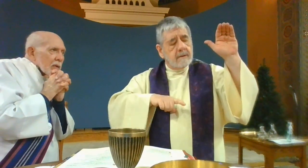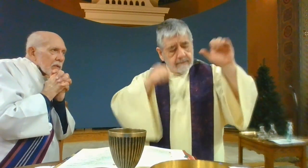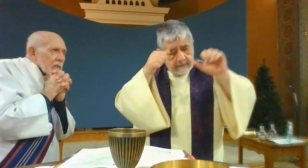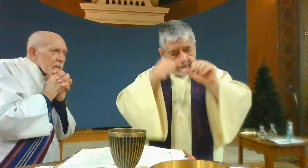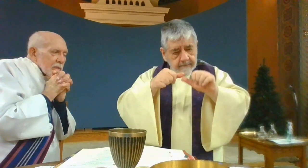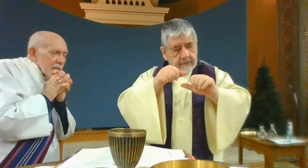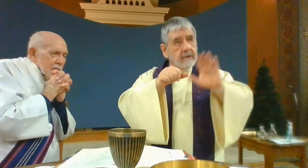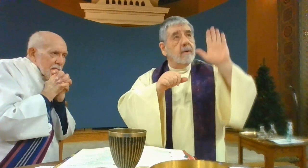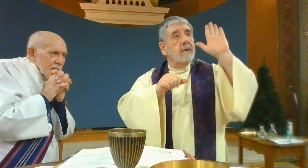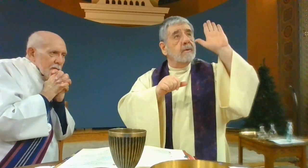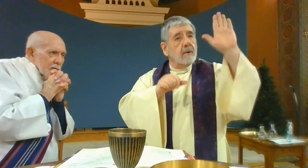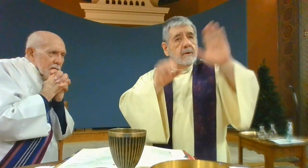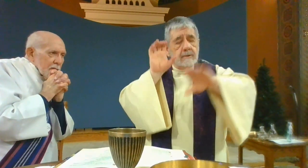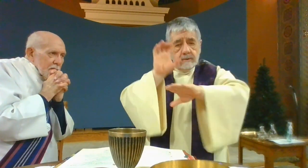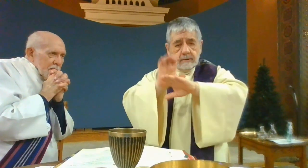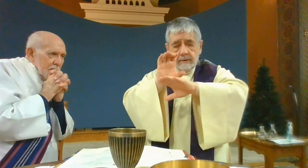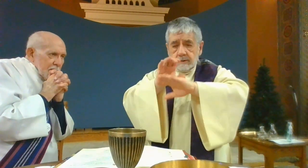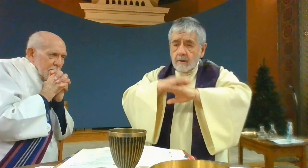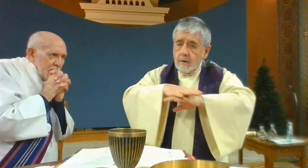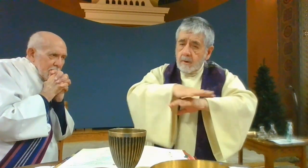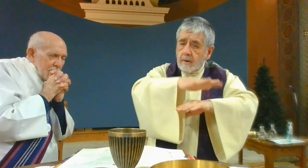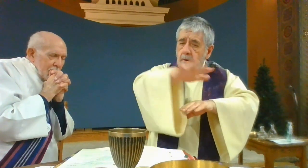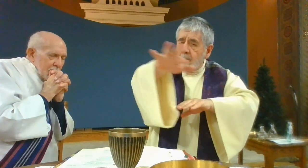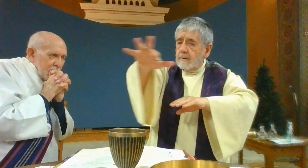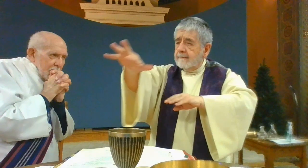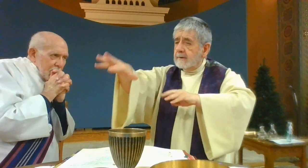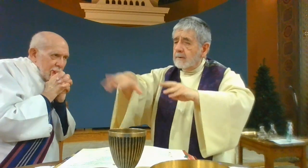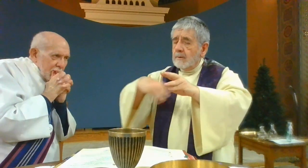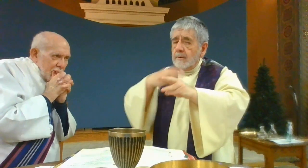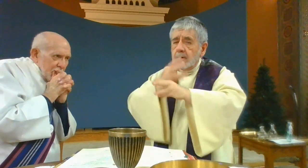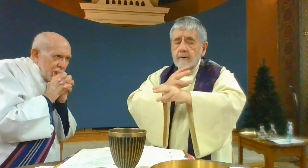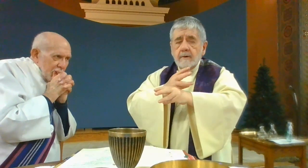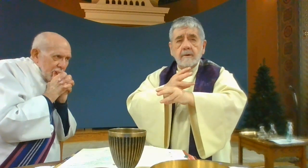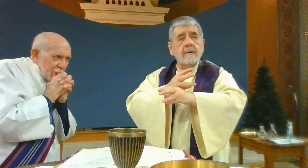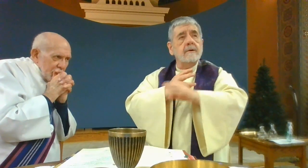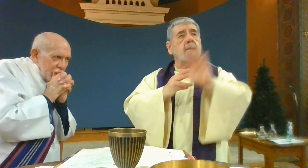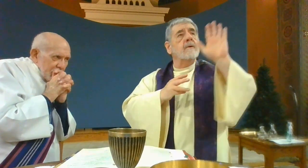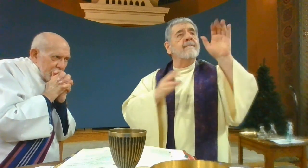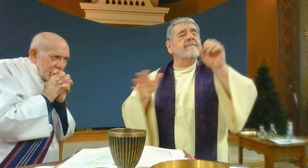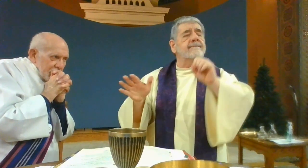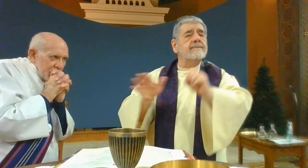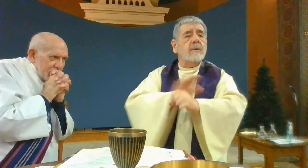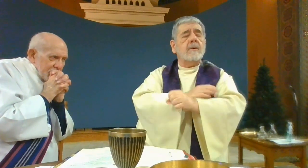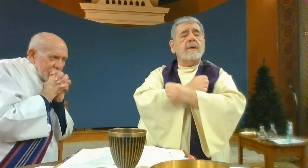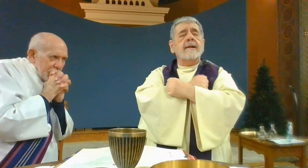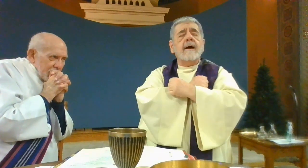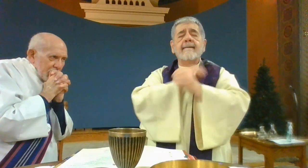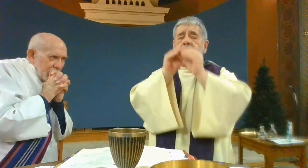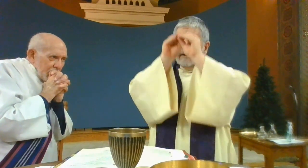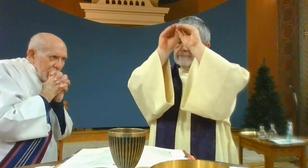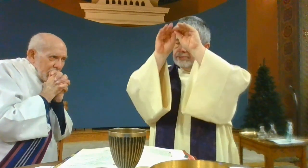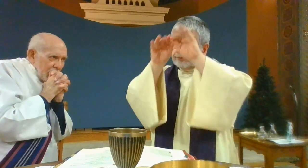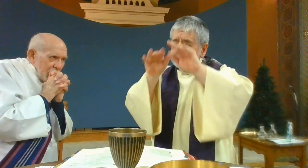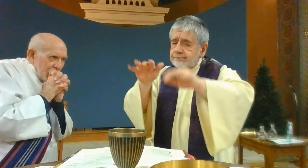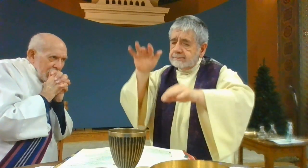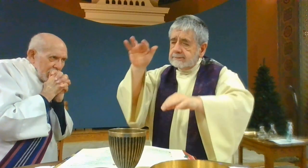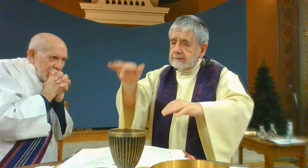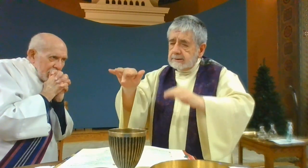remember Lord your church spread throughout the world and bring her to the